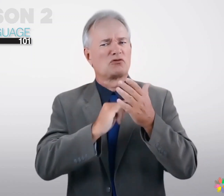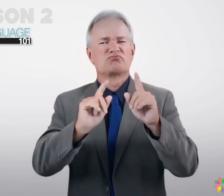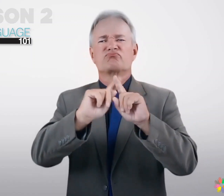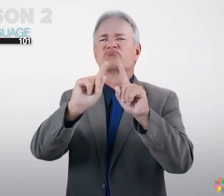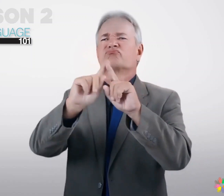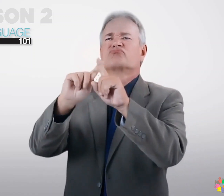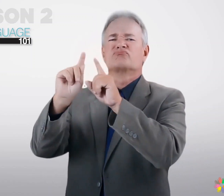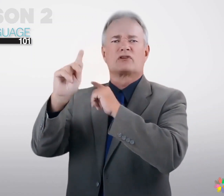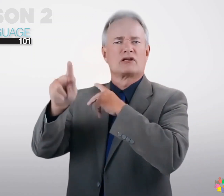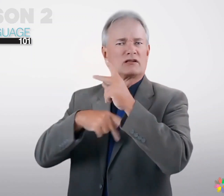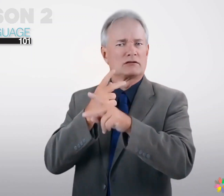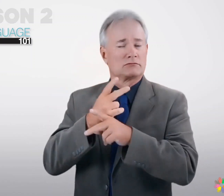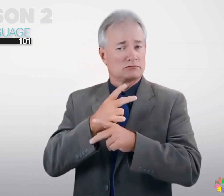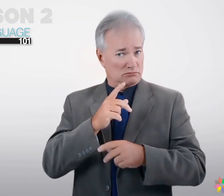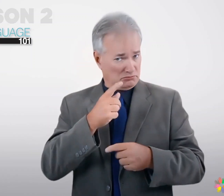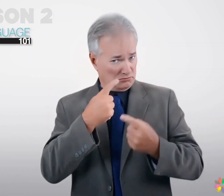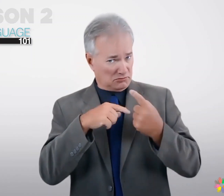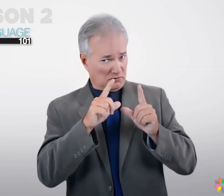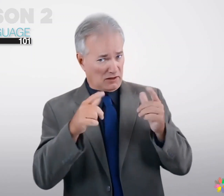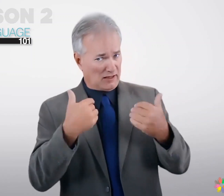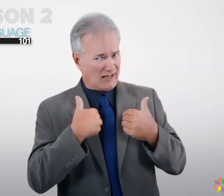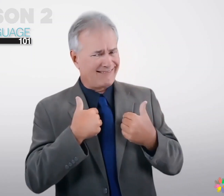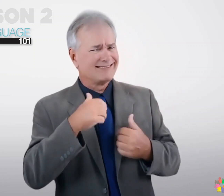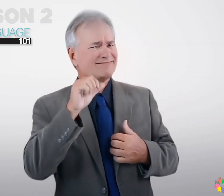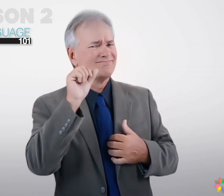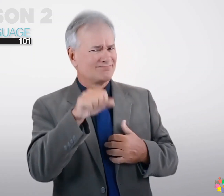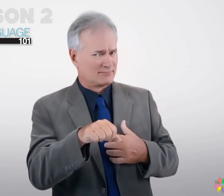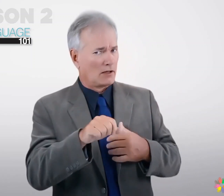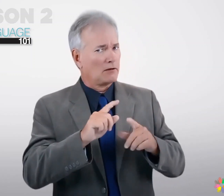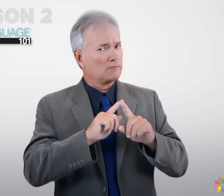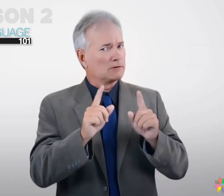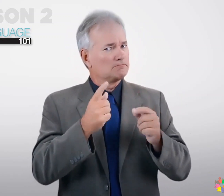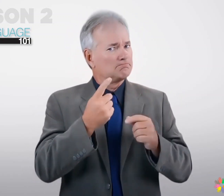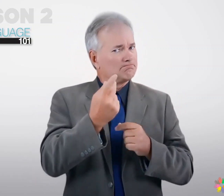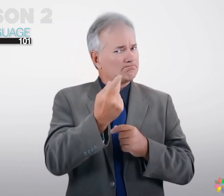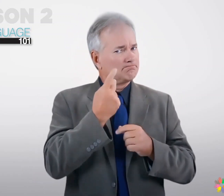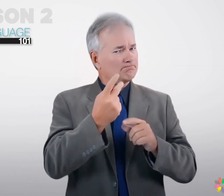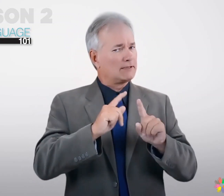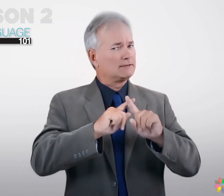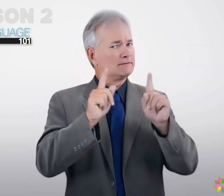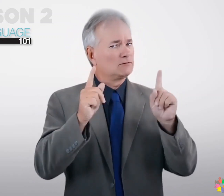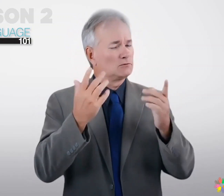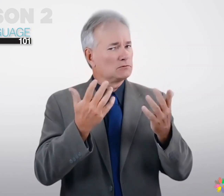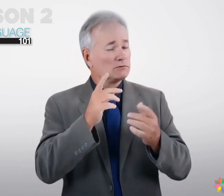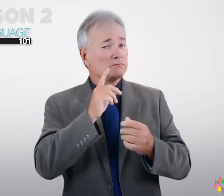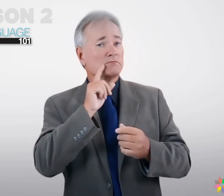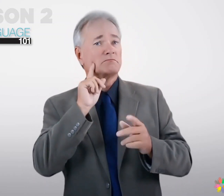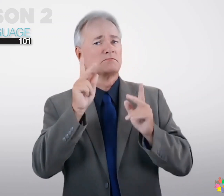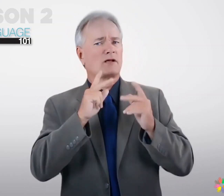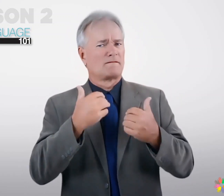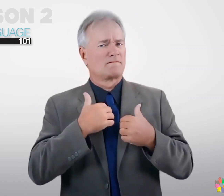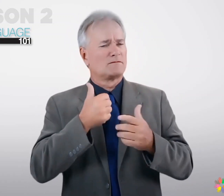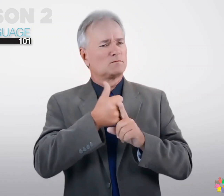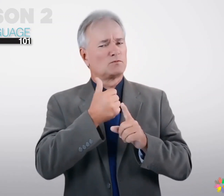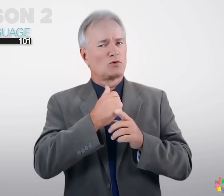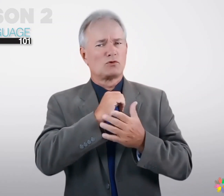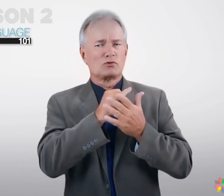Of course, we have artists all over the world, but do deaf people have artists? Sure we do, but we might have different themes,